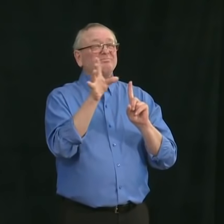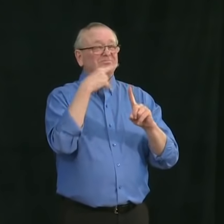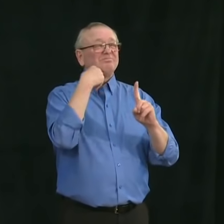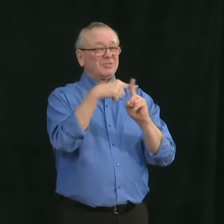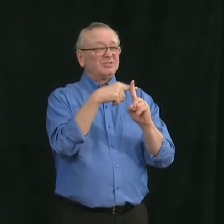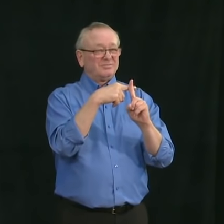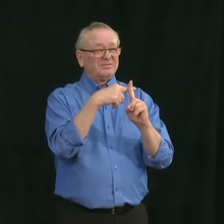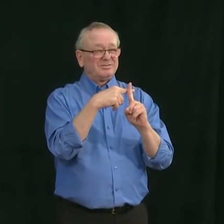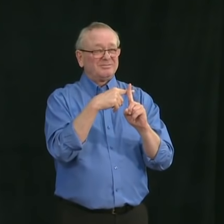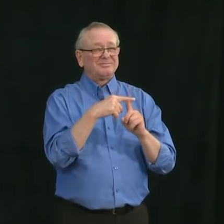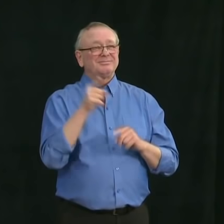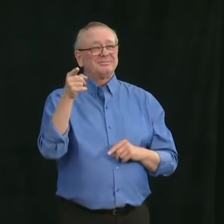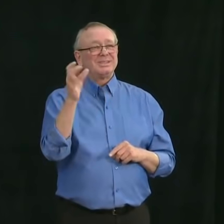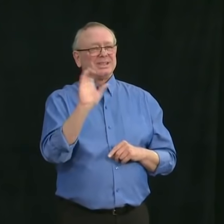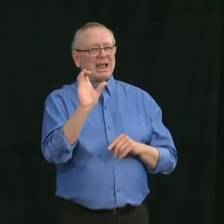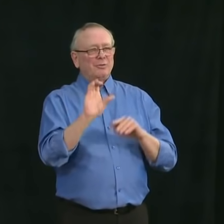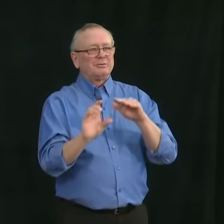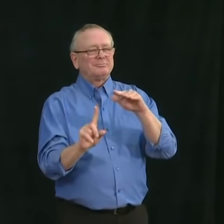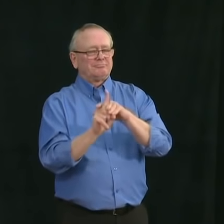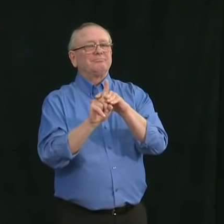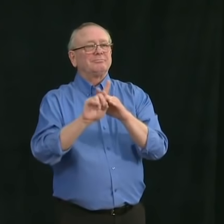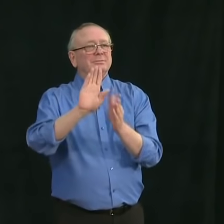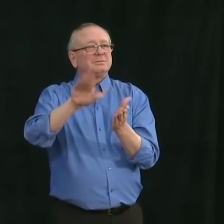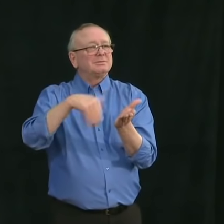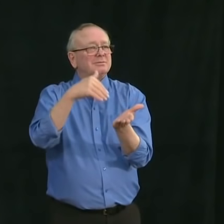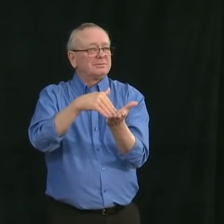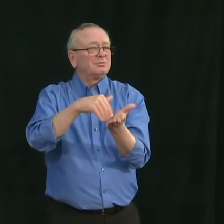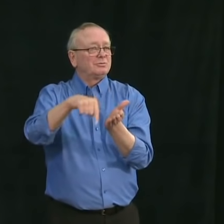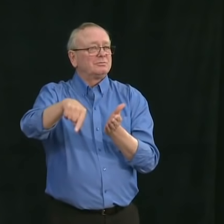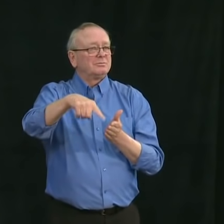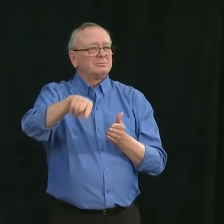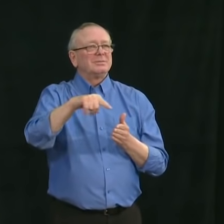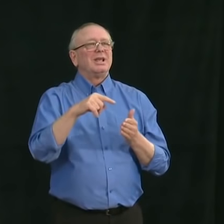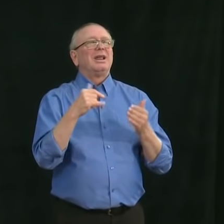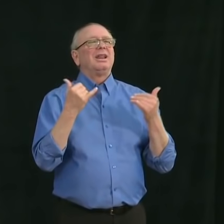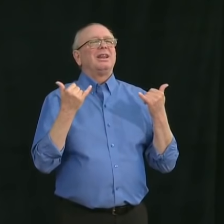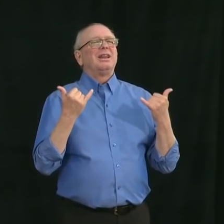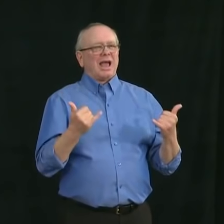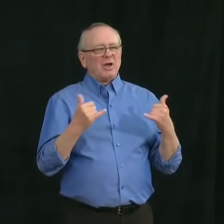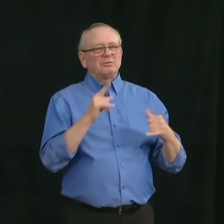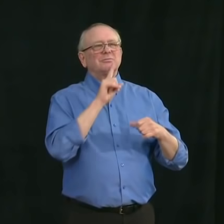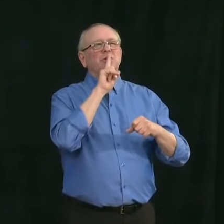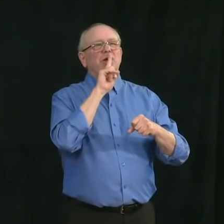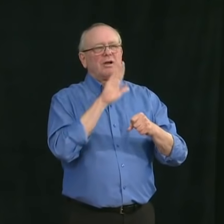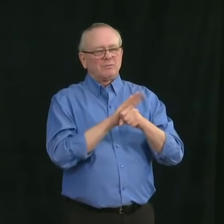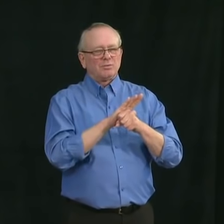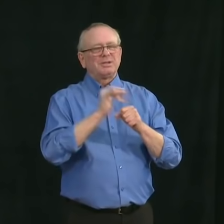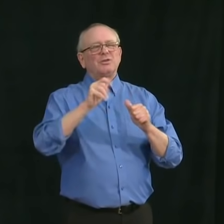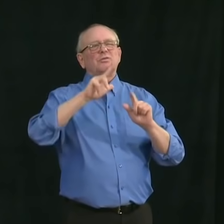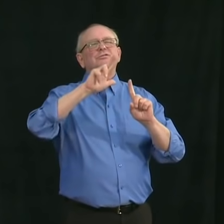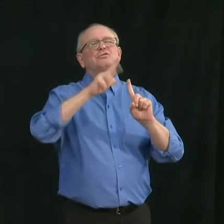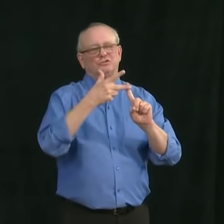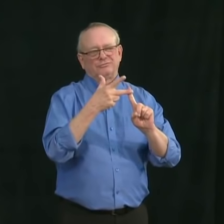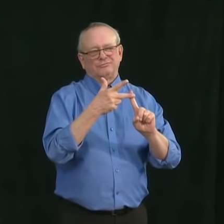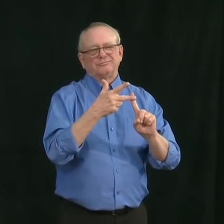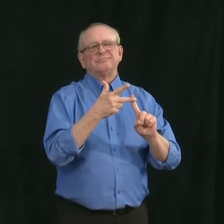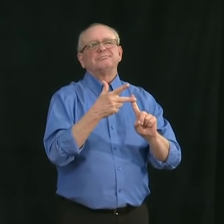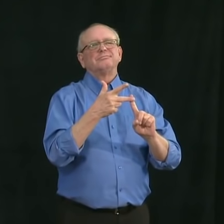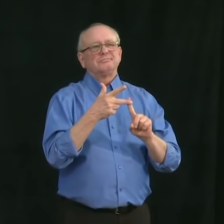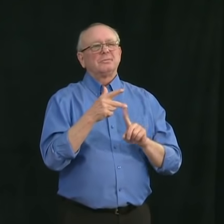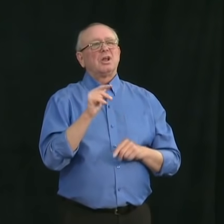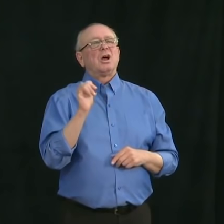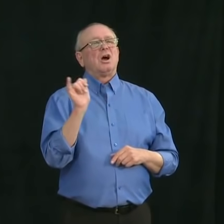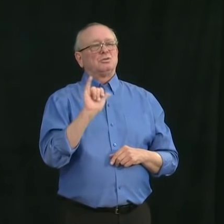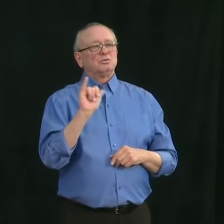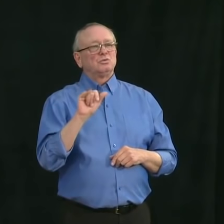at the Calgary Drop-In Centre. There is now a 3rd confirmed case at the Drop-In Centre and a 4th from the